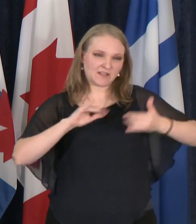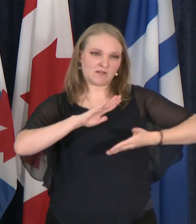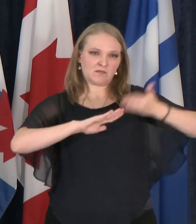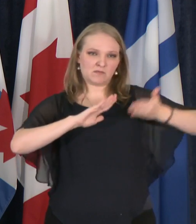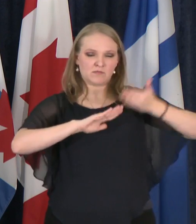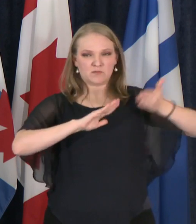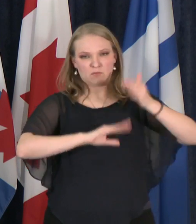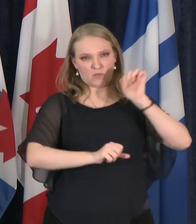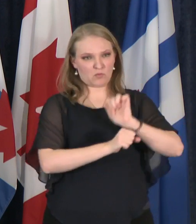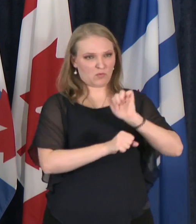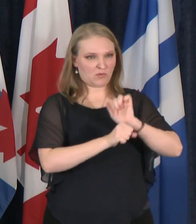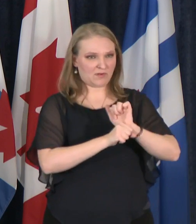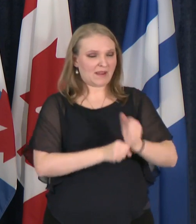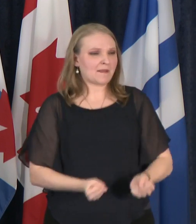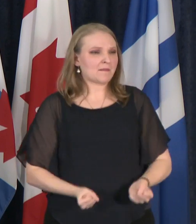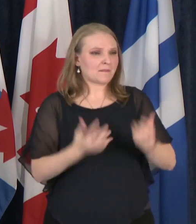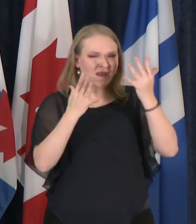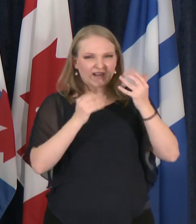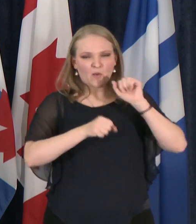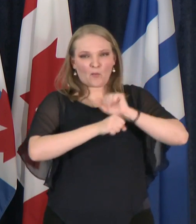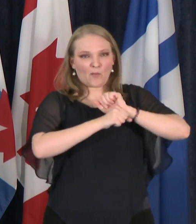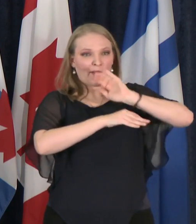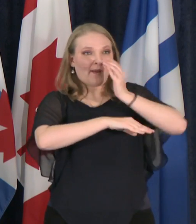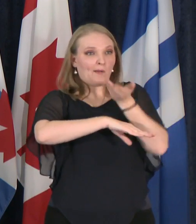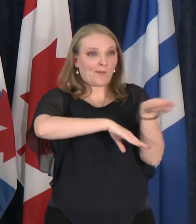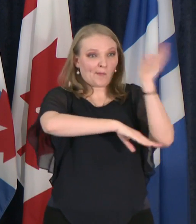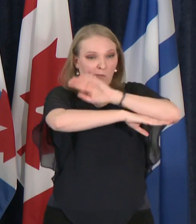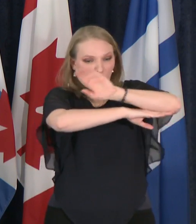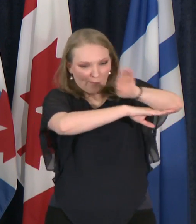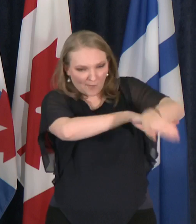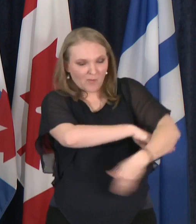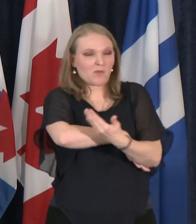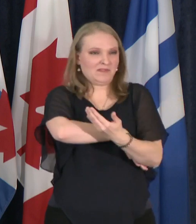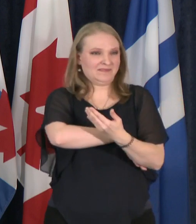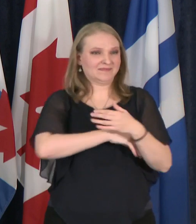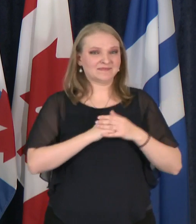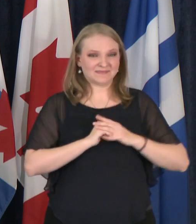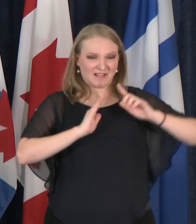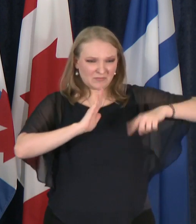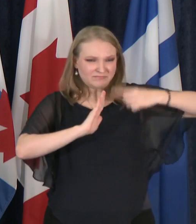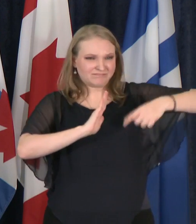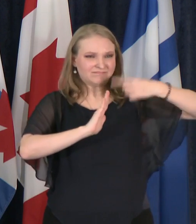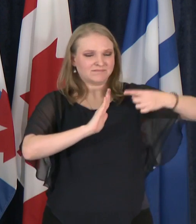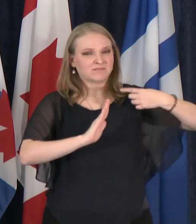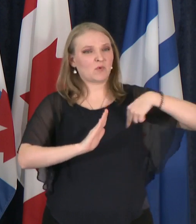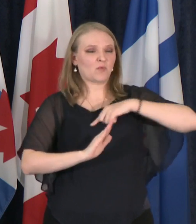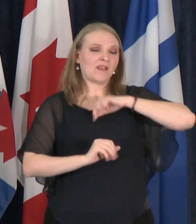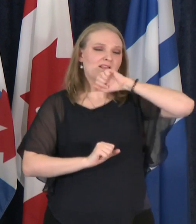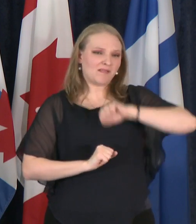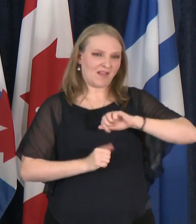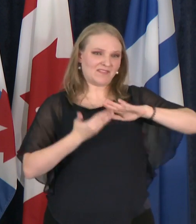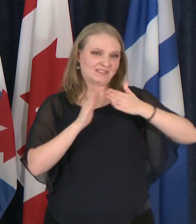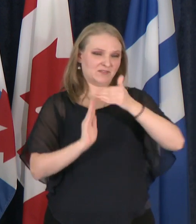Many people are working around the clock. We love this city too.